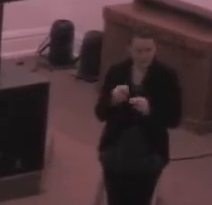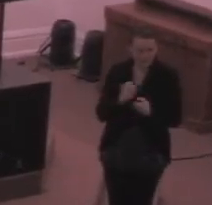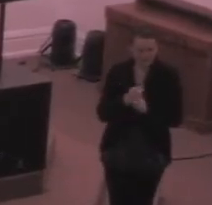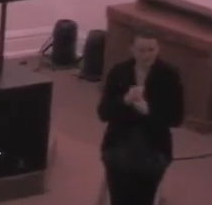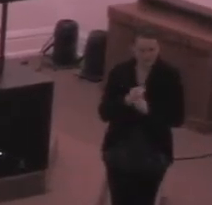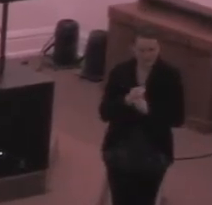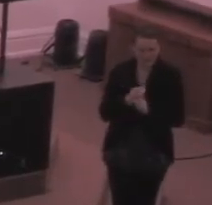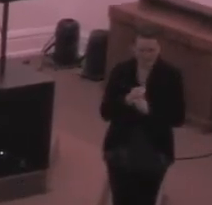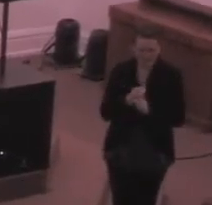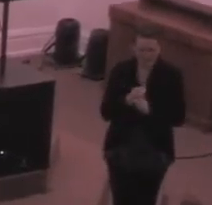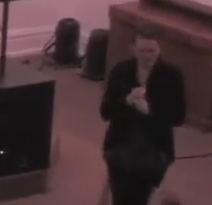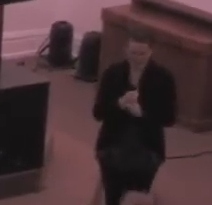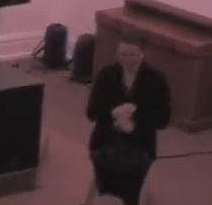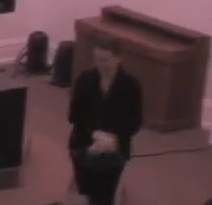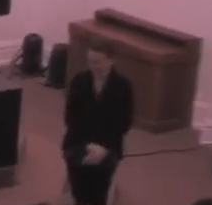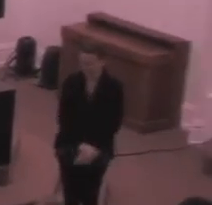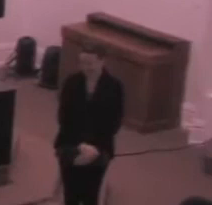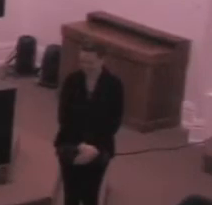just real quick,